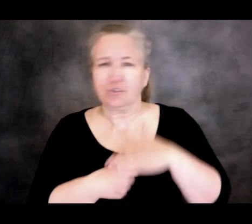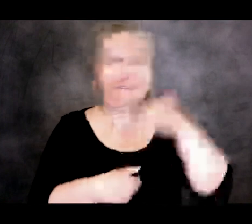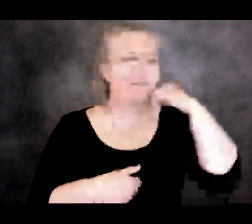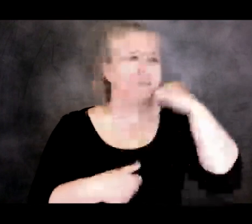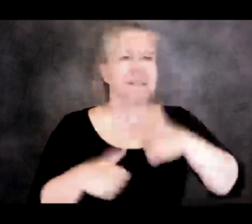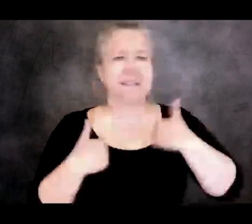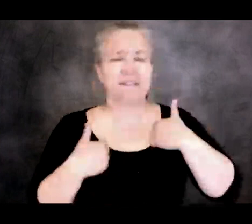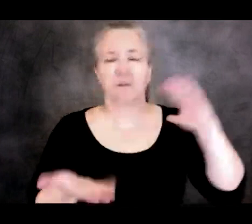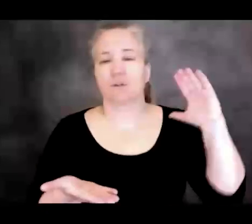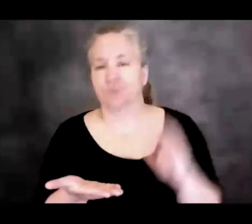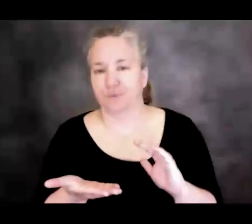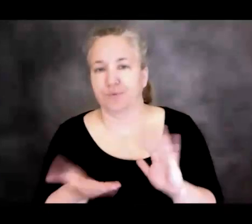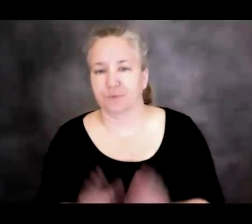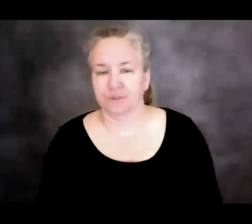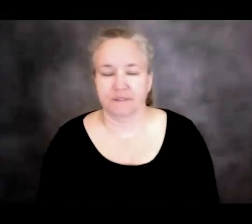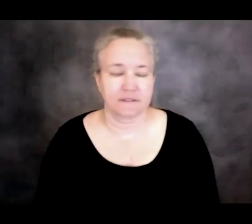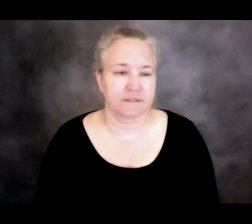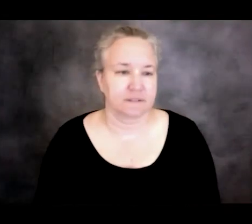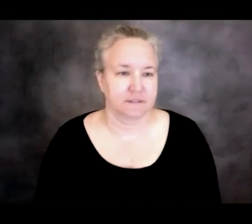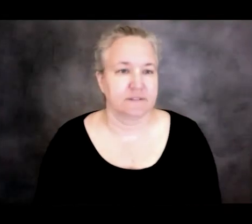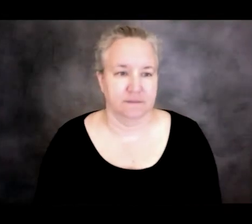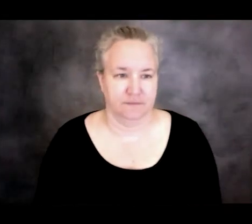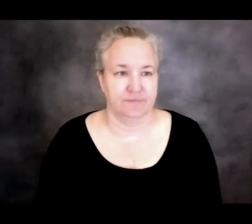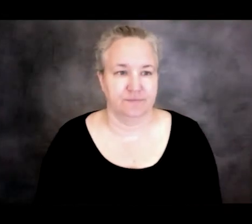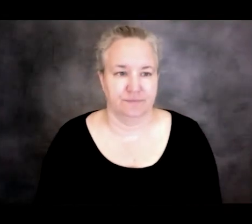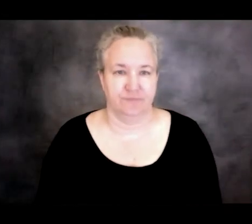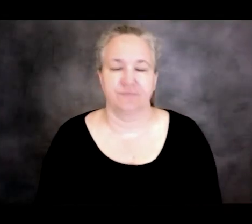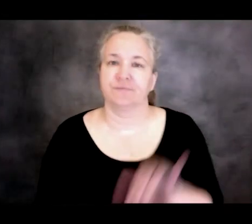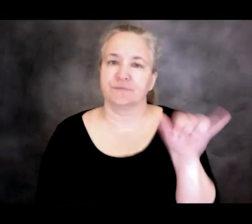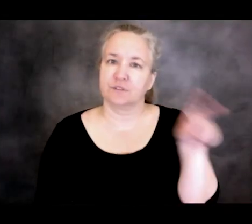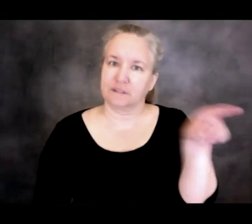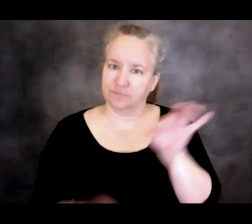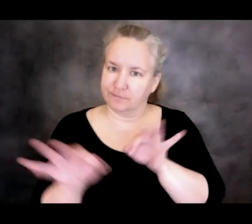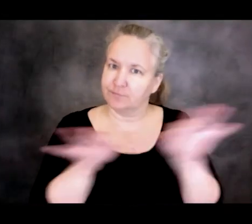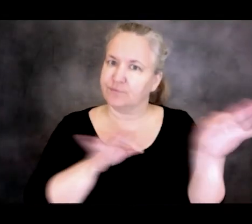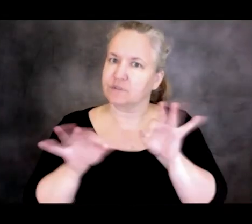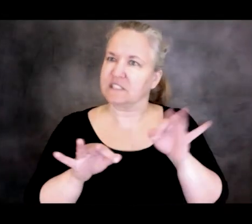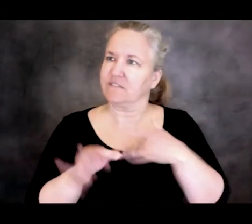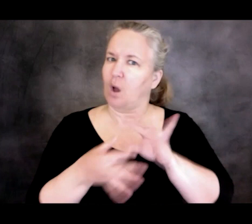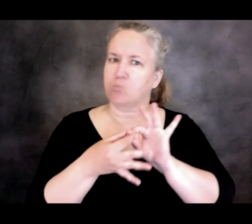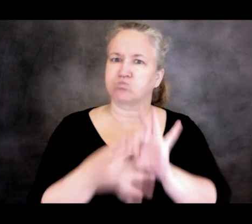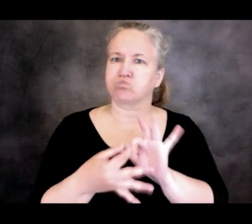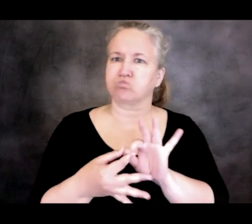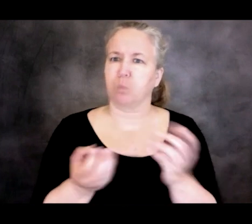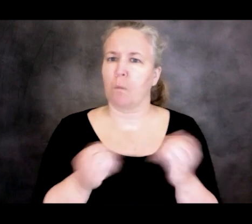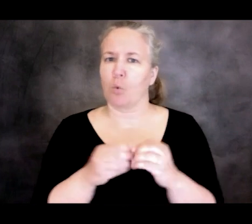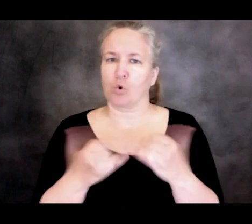lives. Right? They also articulated a greater sense of belonging.